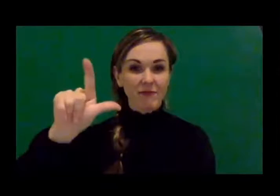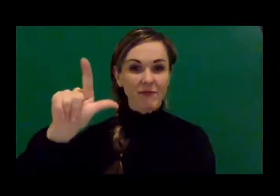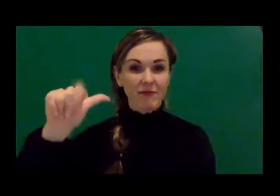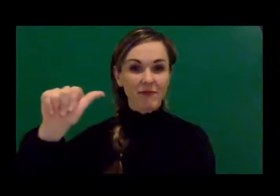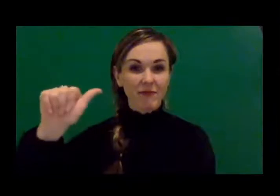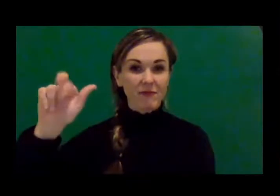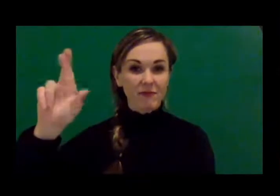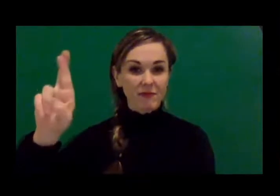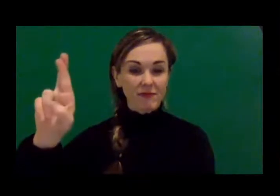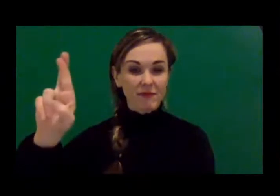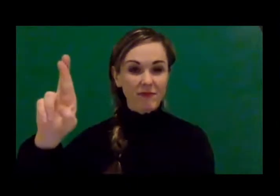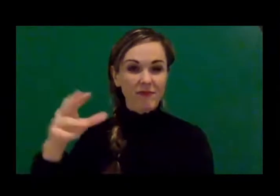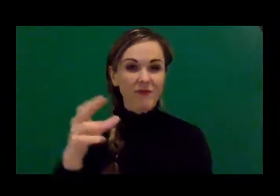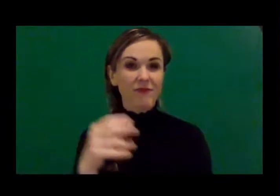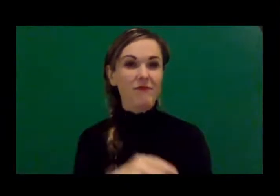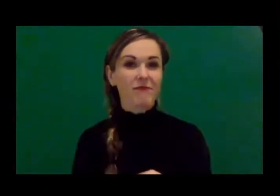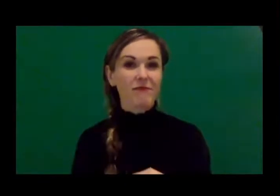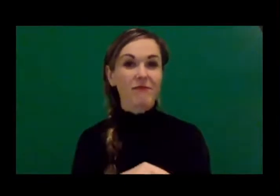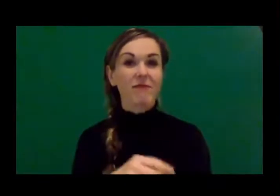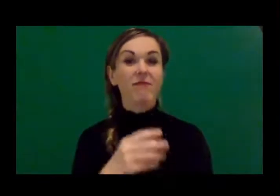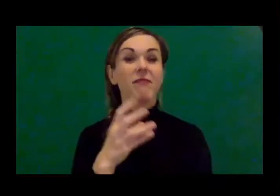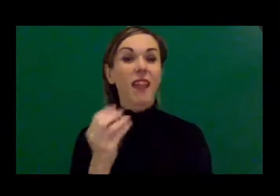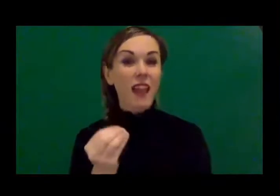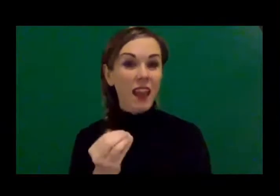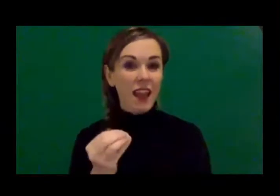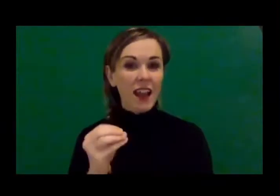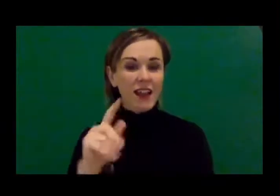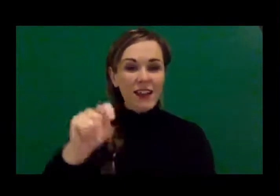and the